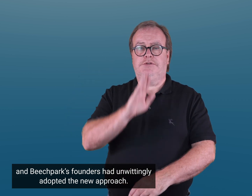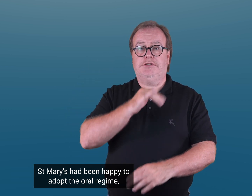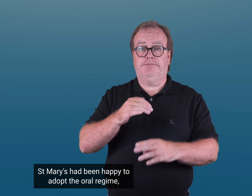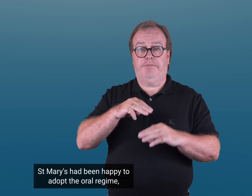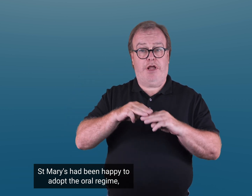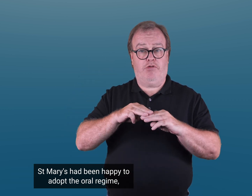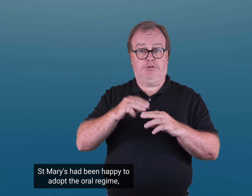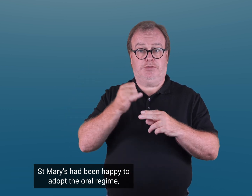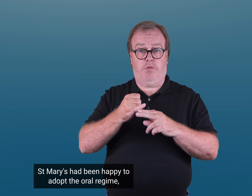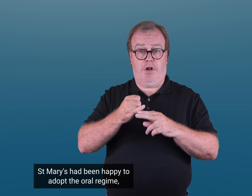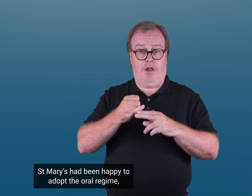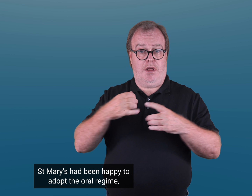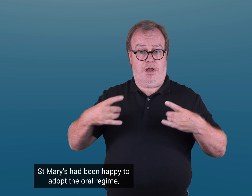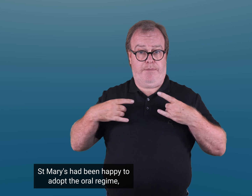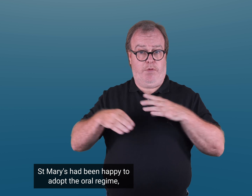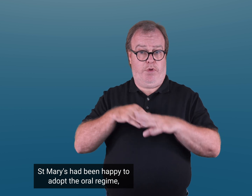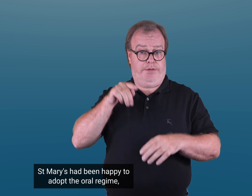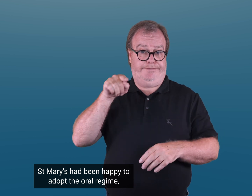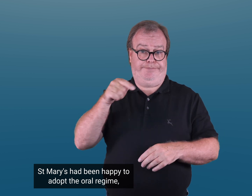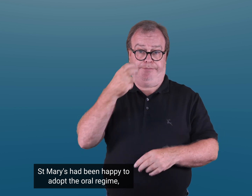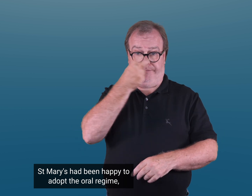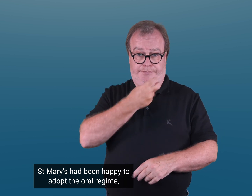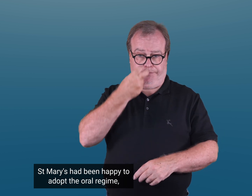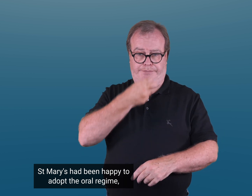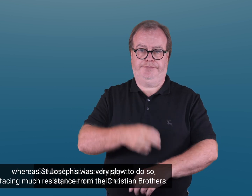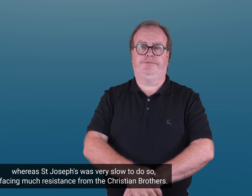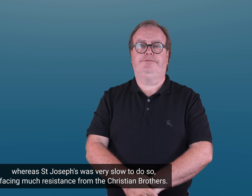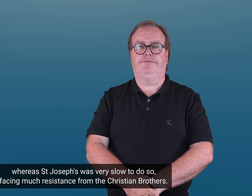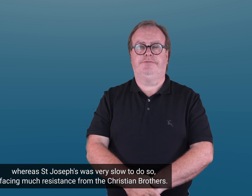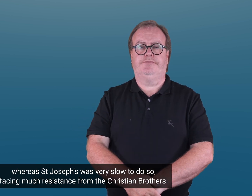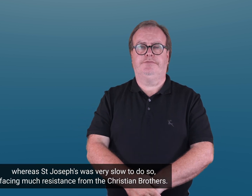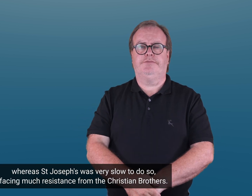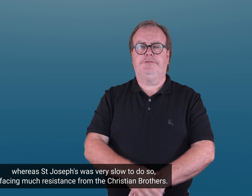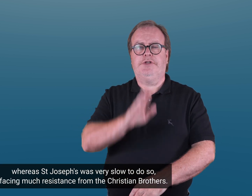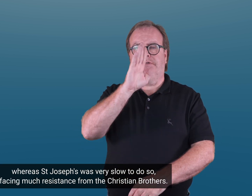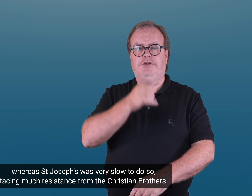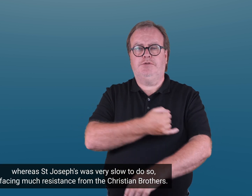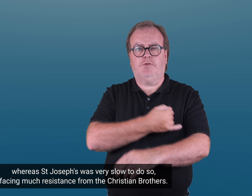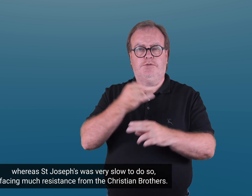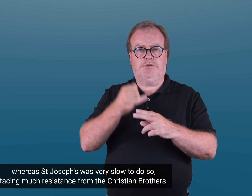St. Mary's had been happy to adopt the oral regime, whereas St. Joseph's was very slow to do